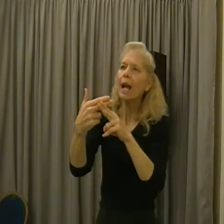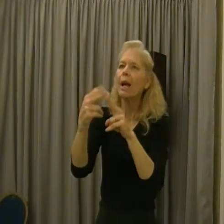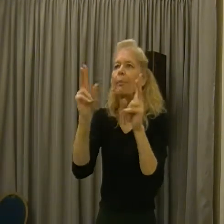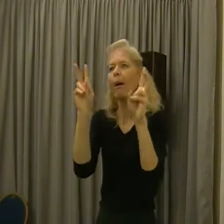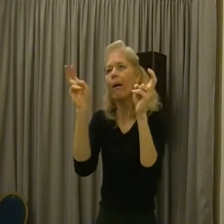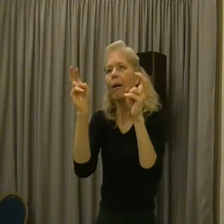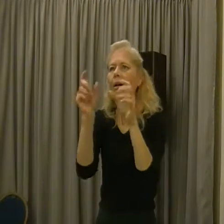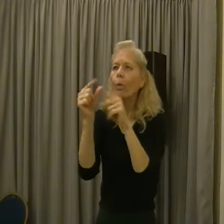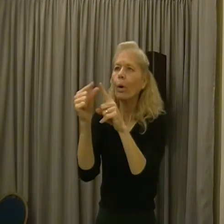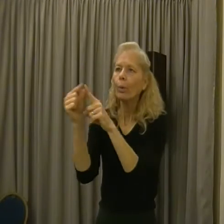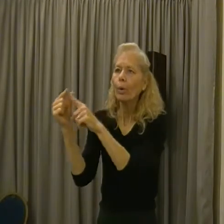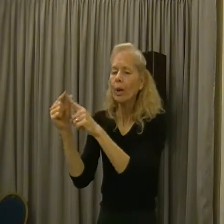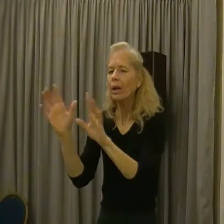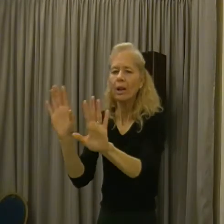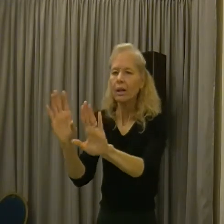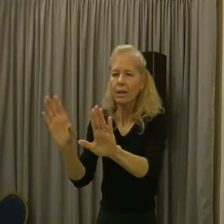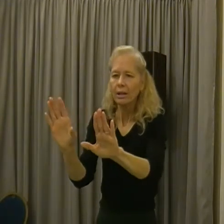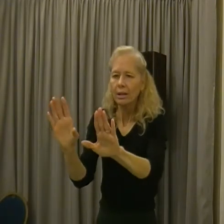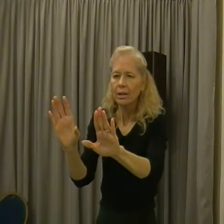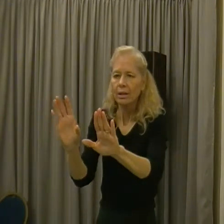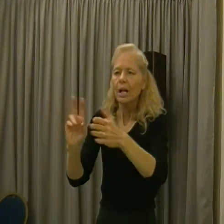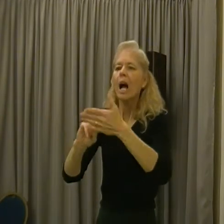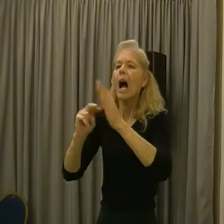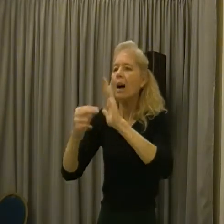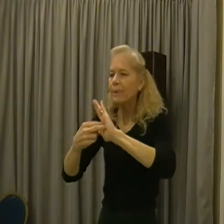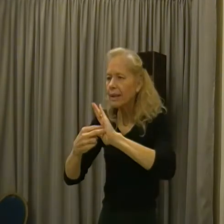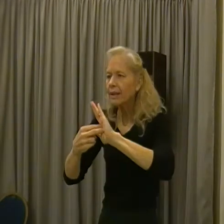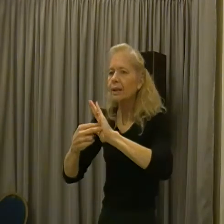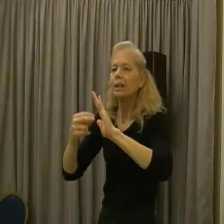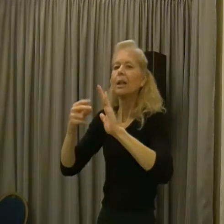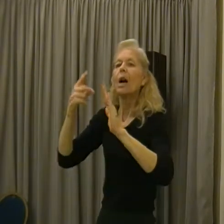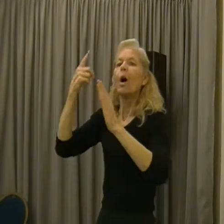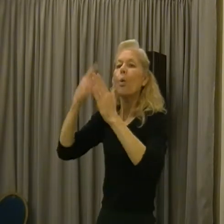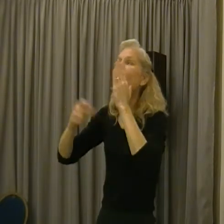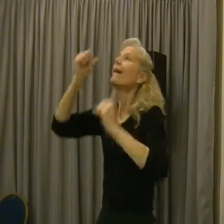praying in Jesus' name. Something that God wants to do in your life,